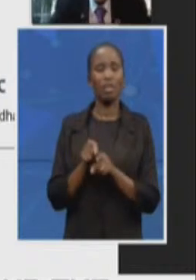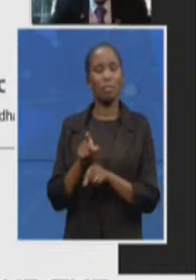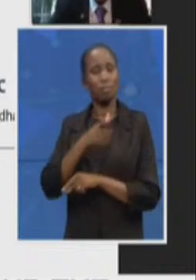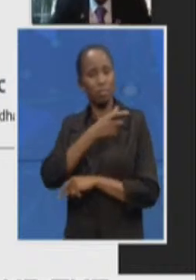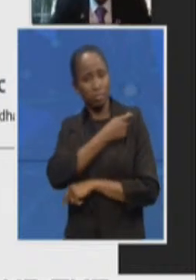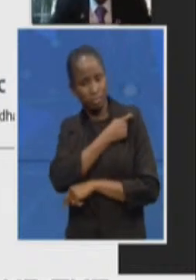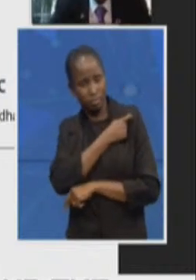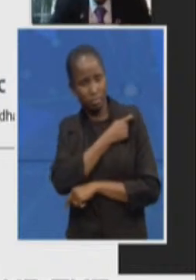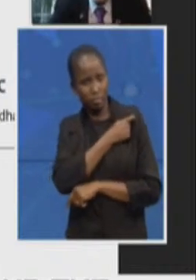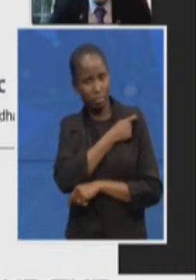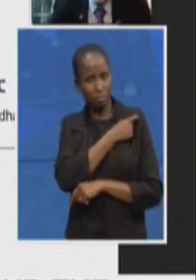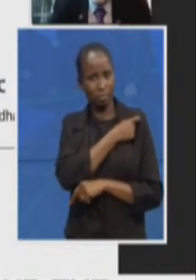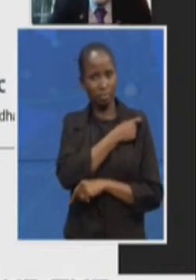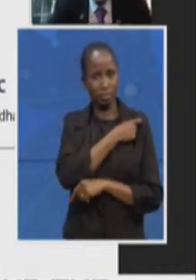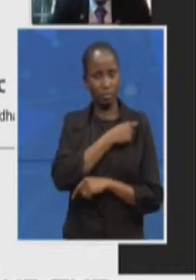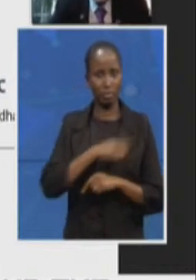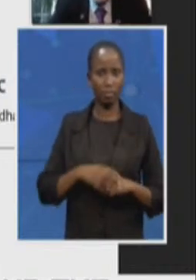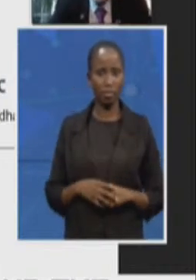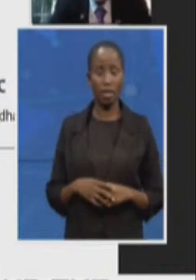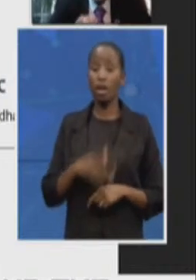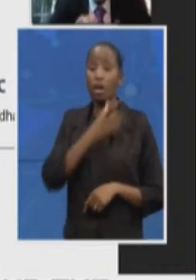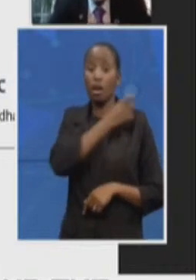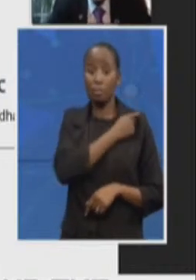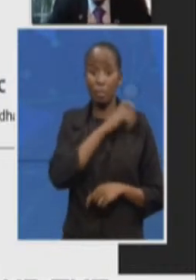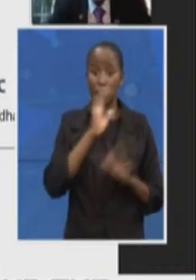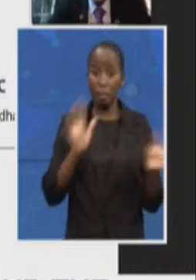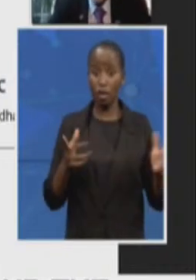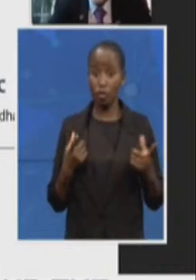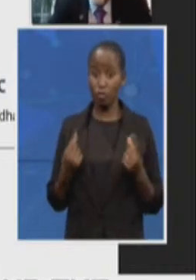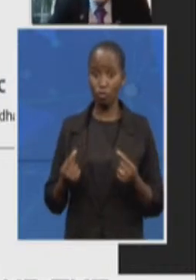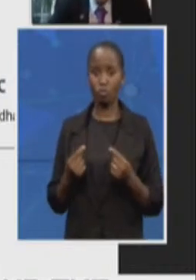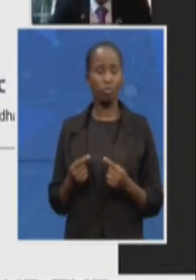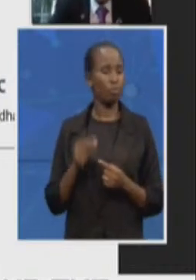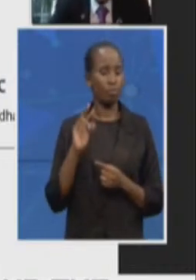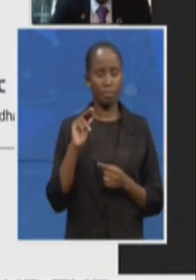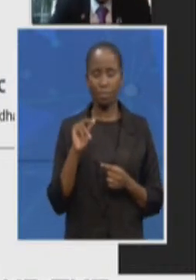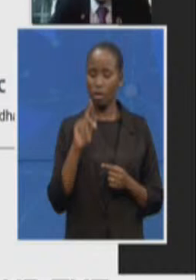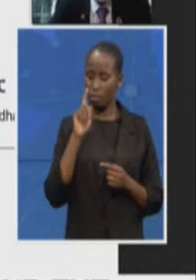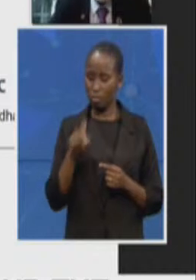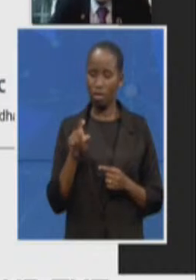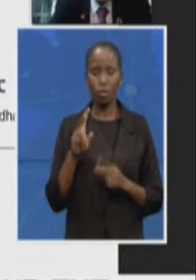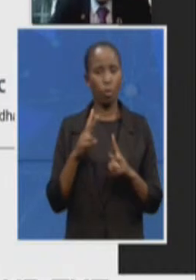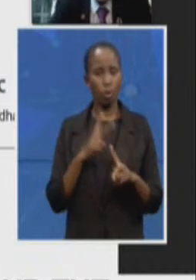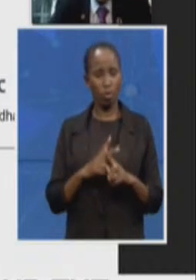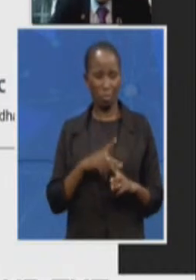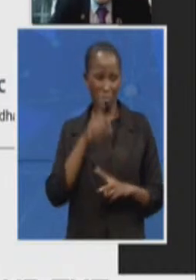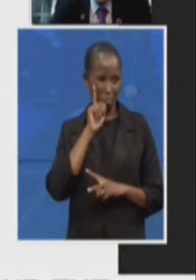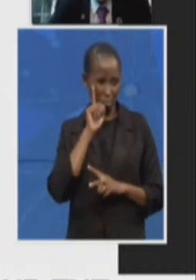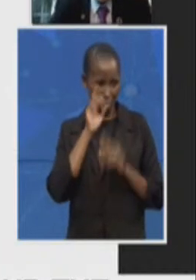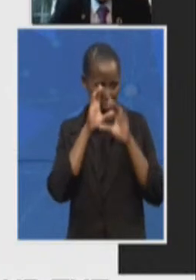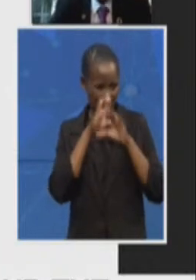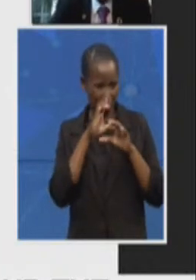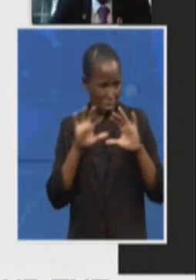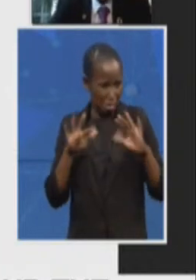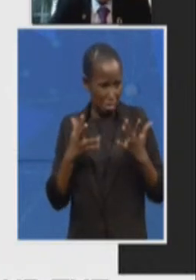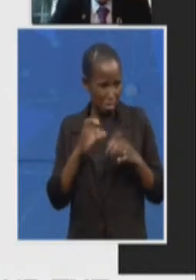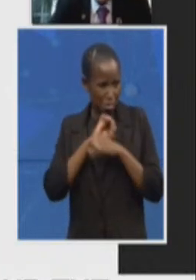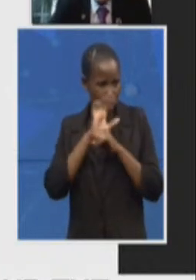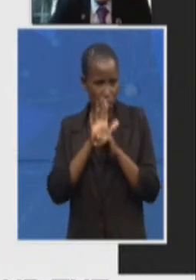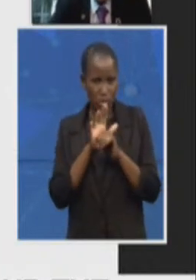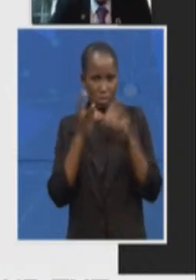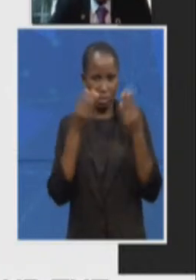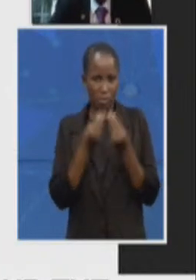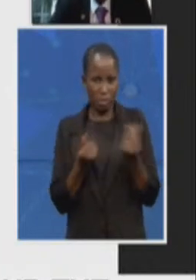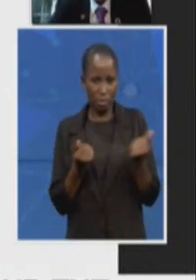to be looking at dealing with the variants as new ones arise. And so in changing that,